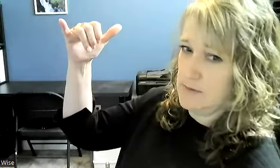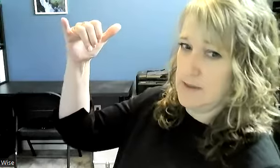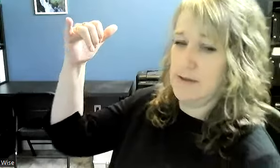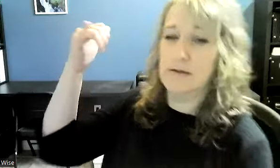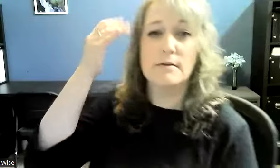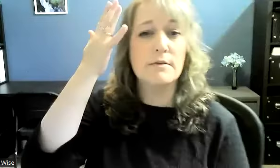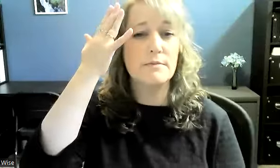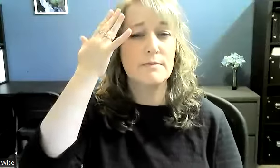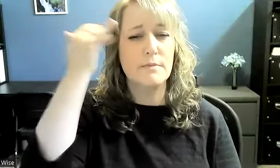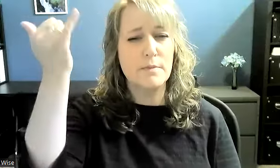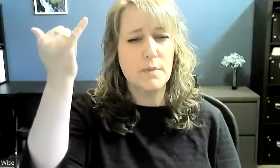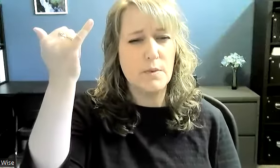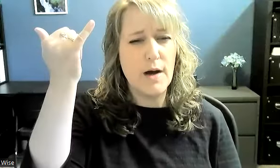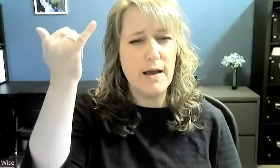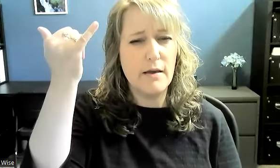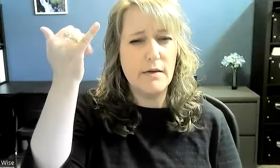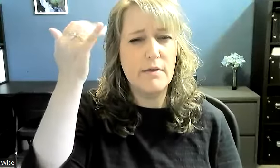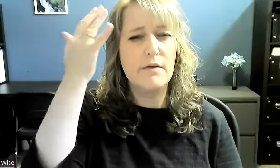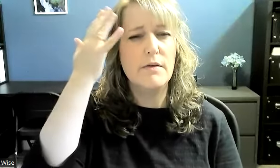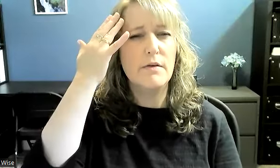Okay. Why?